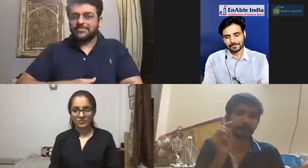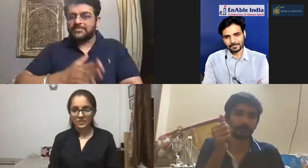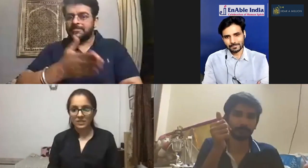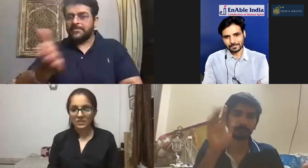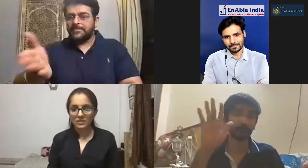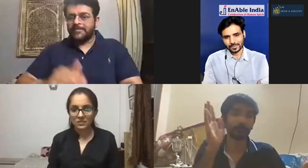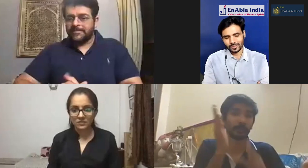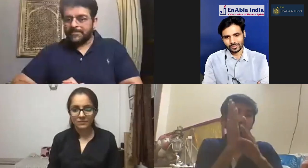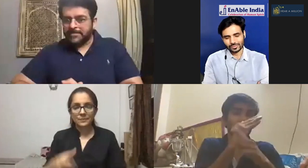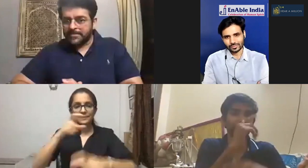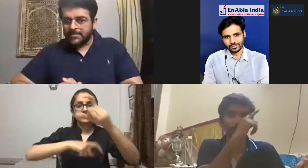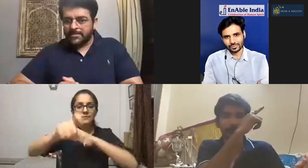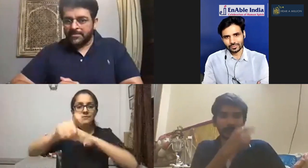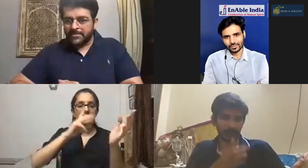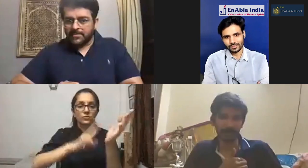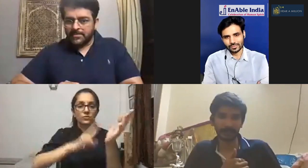So we switch.